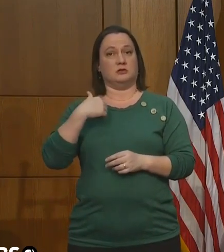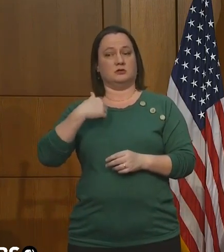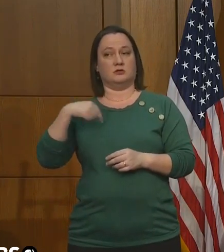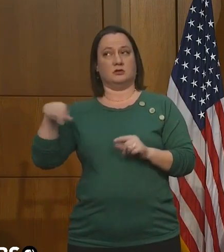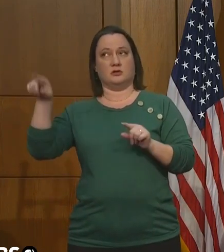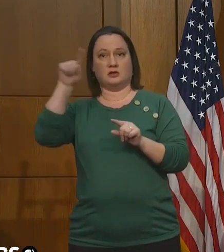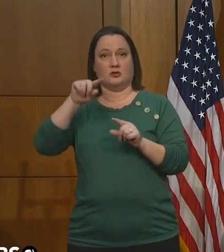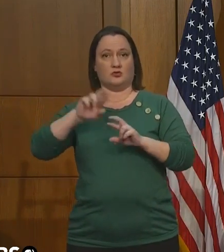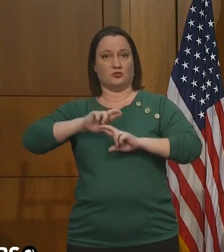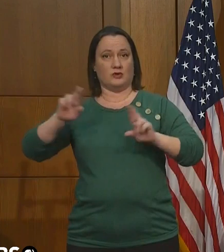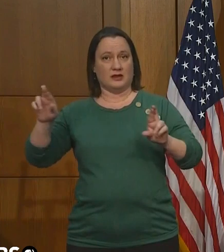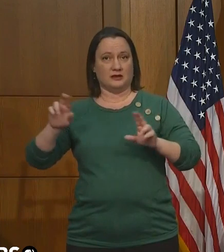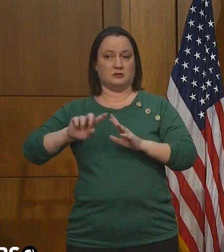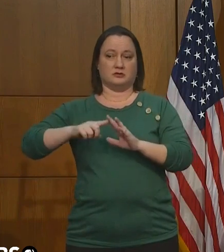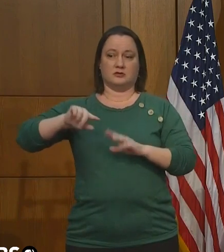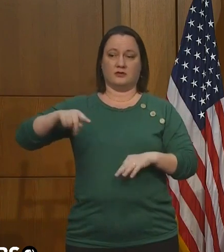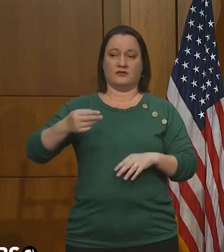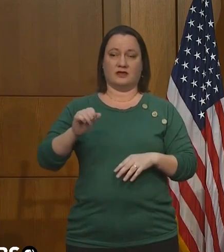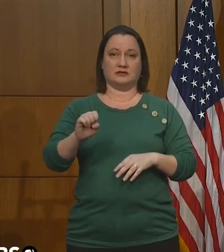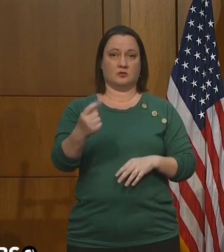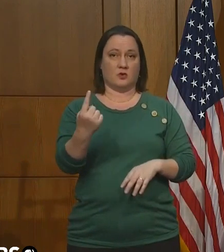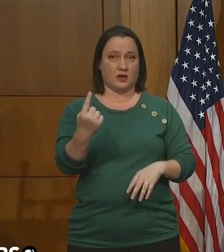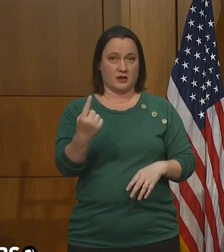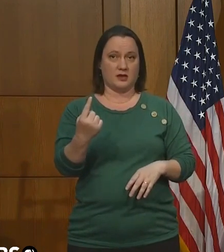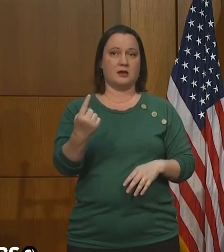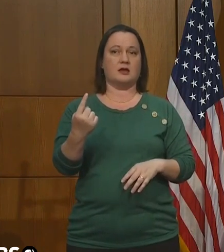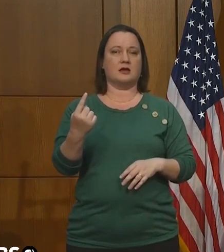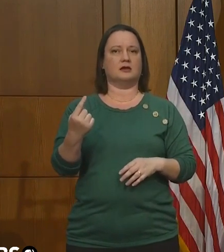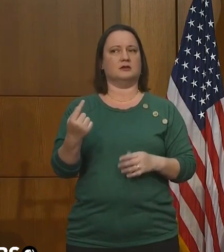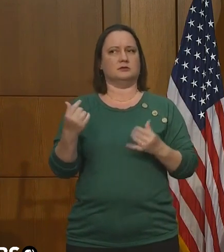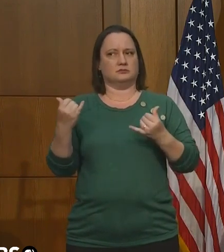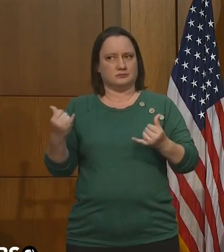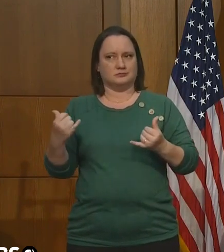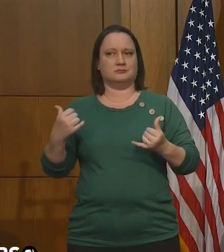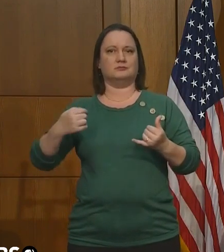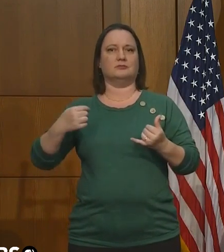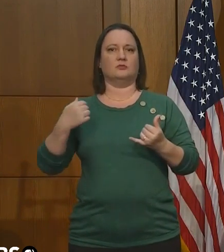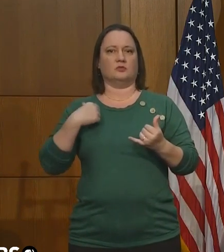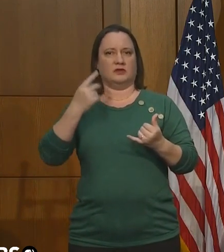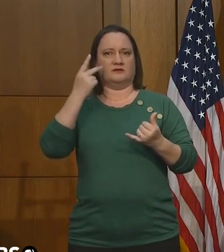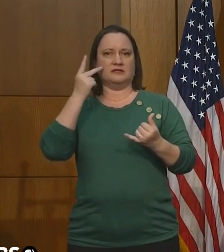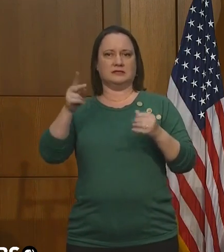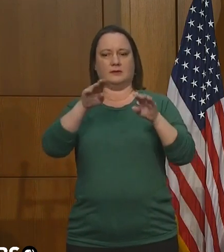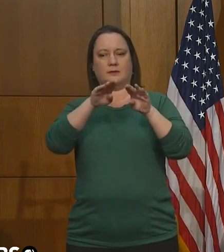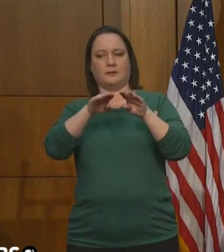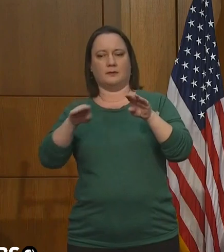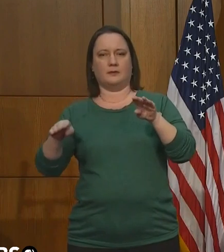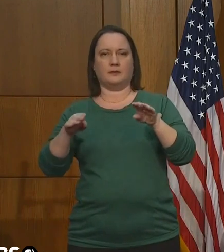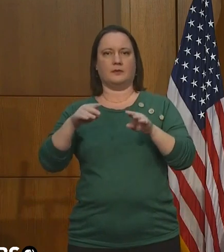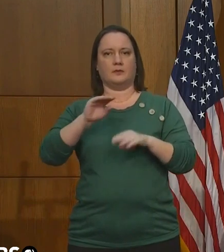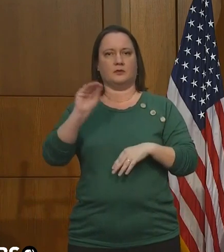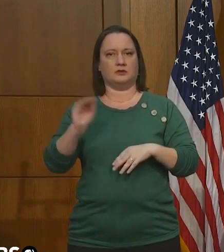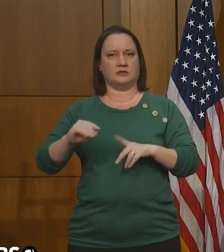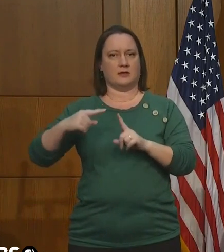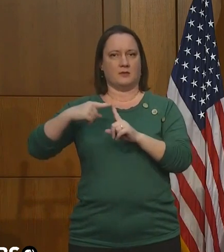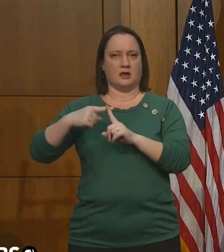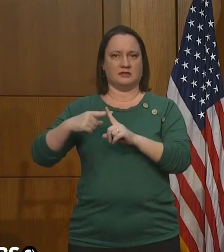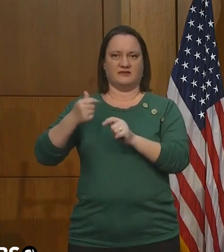into to phase one now is because we have had a decrease in the percent